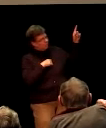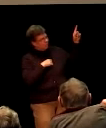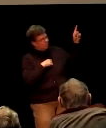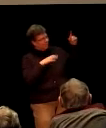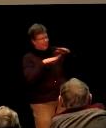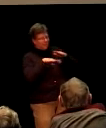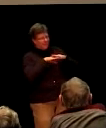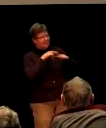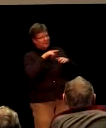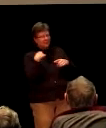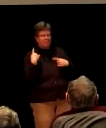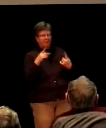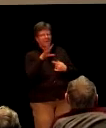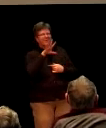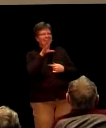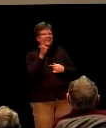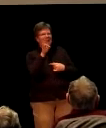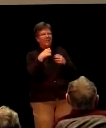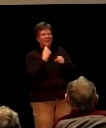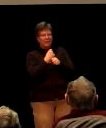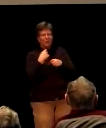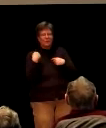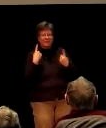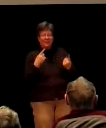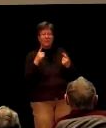that basically it's been 57 years since the